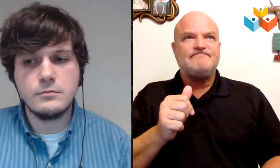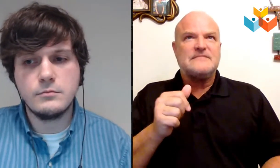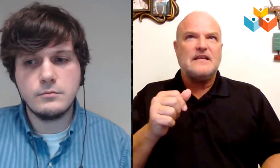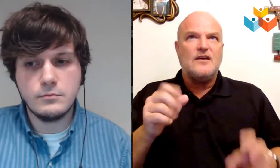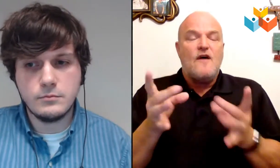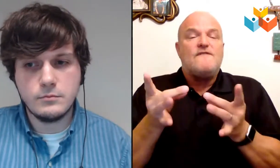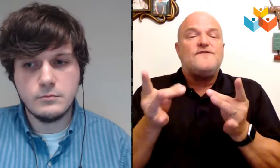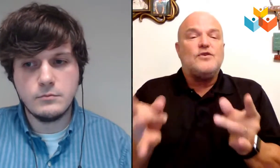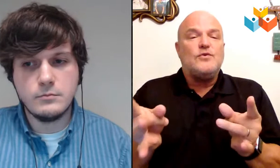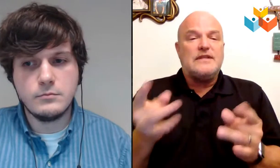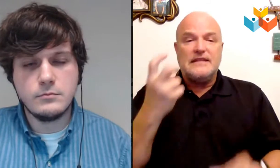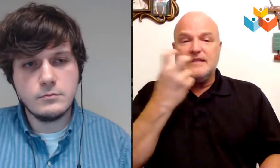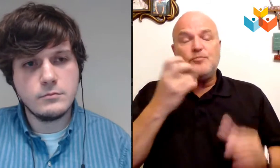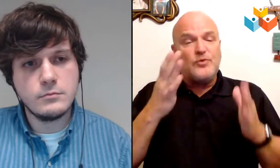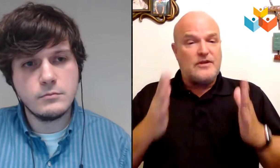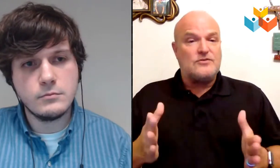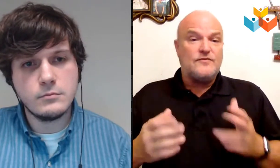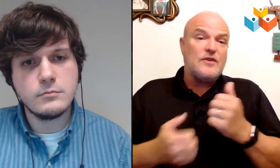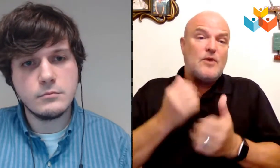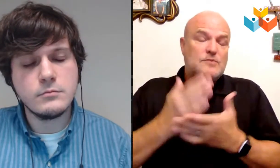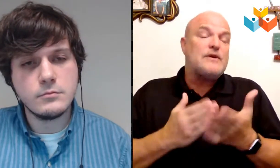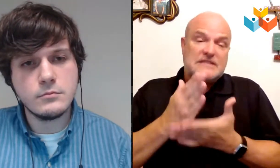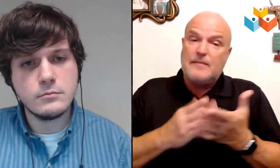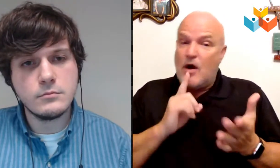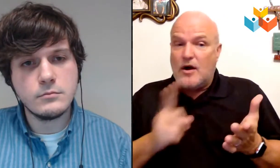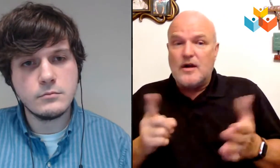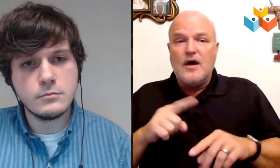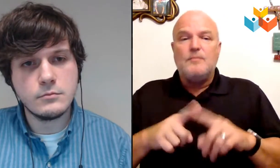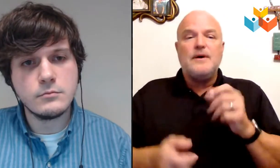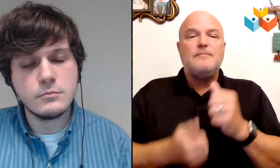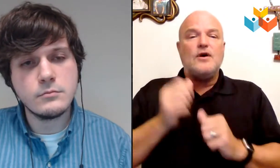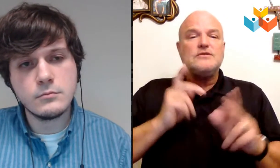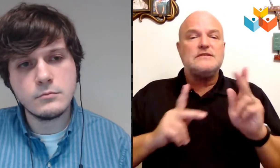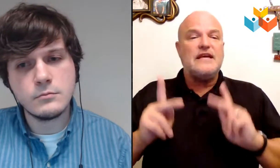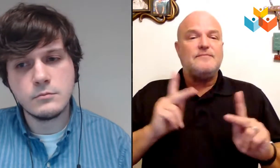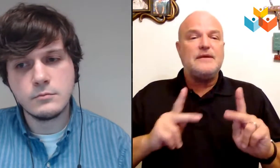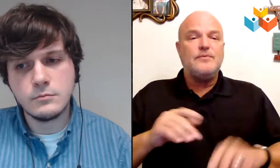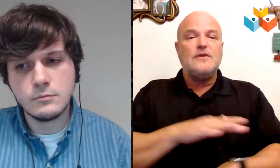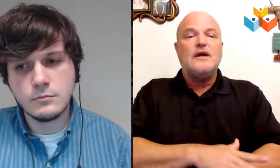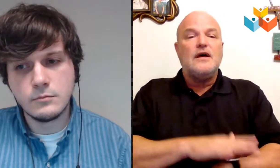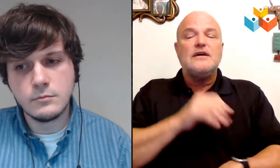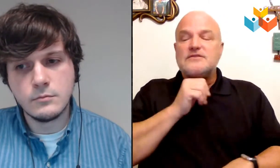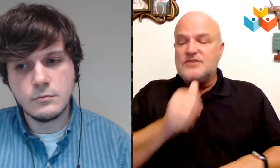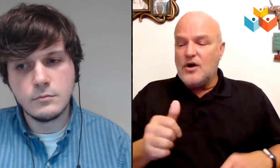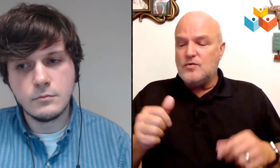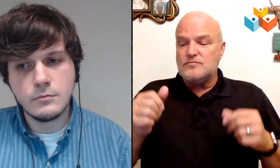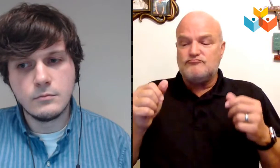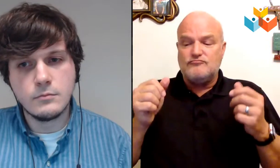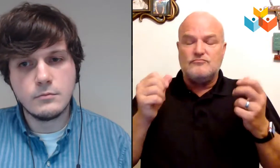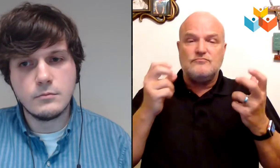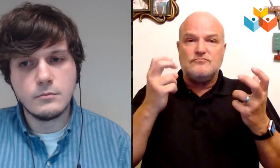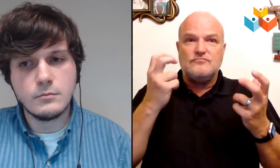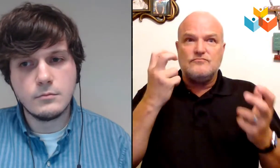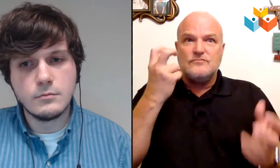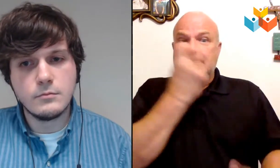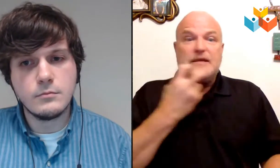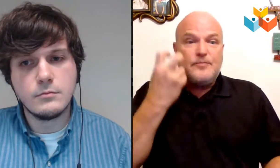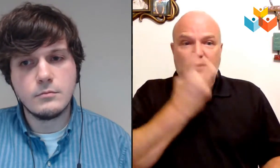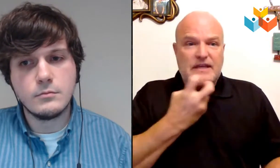not fluent lip readers, for the most part, some are, but most deaf people don't